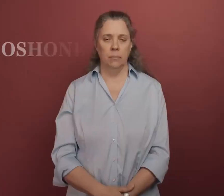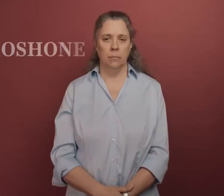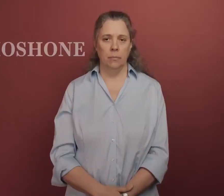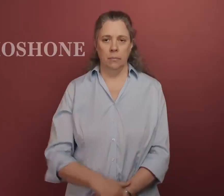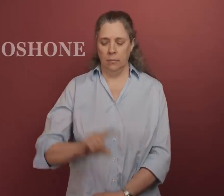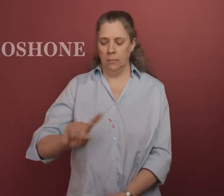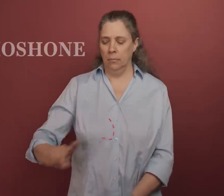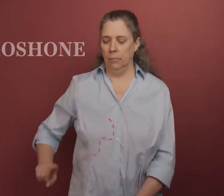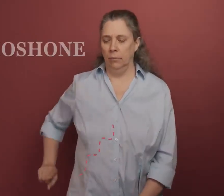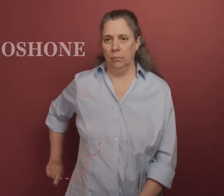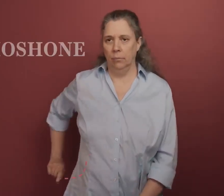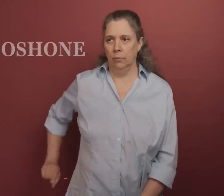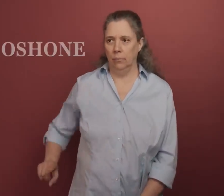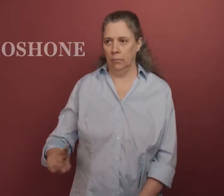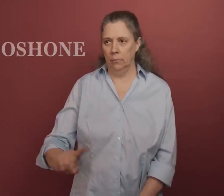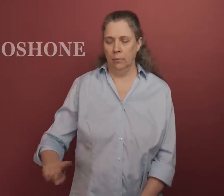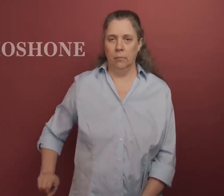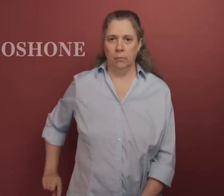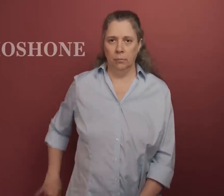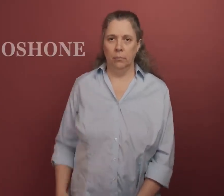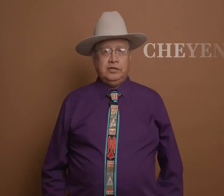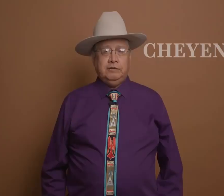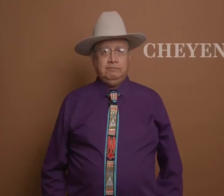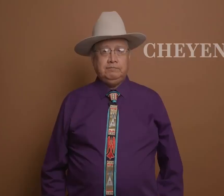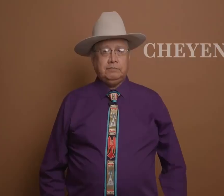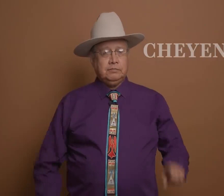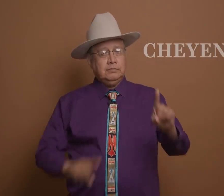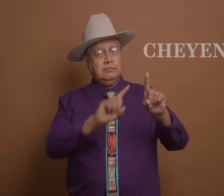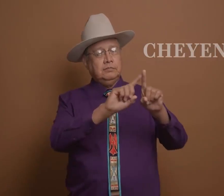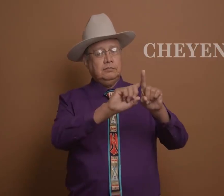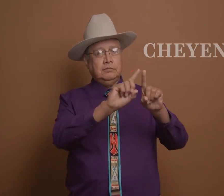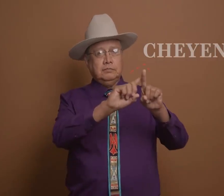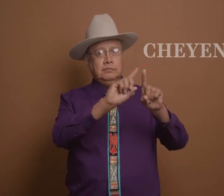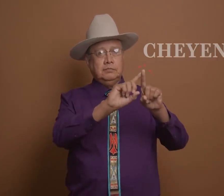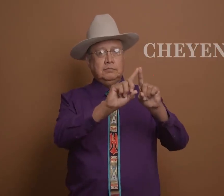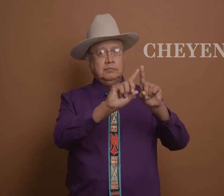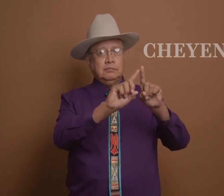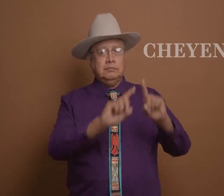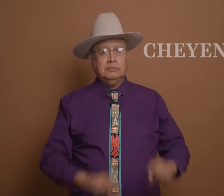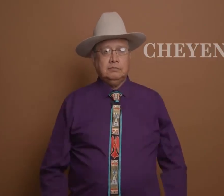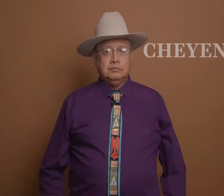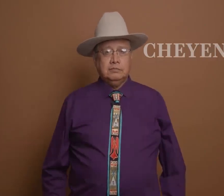this sign for Shoshone imitates the movement of a snake, and this sign for Cheyenne shows a striped